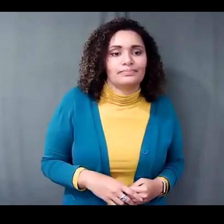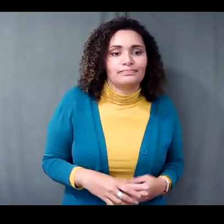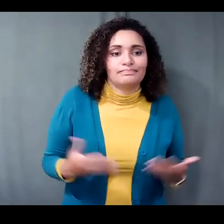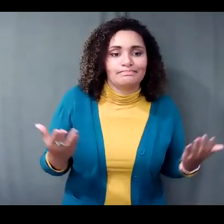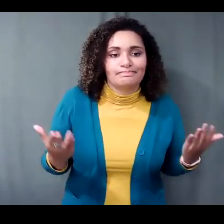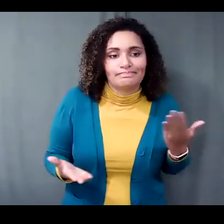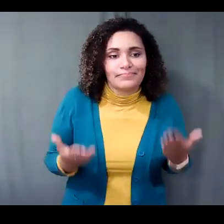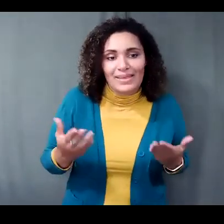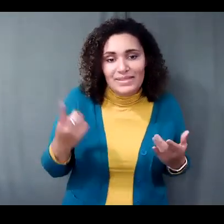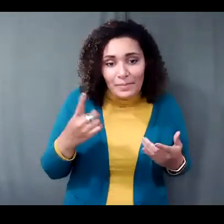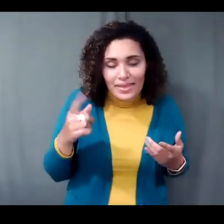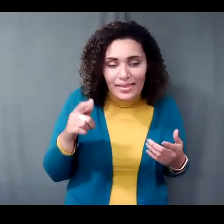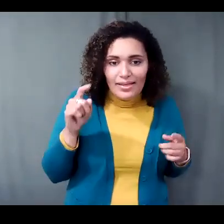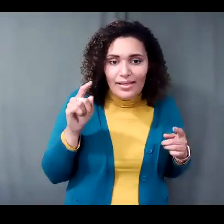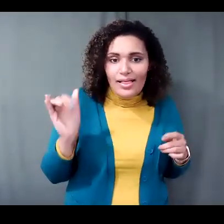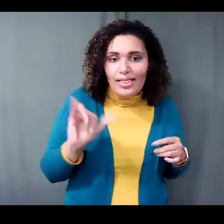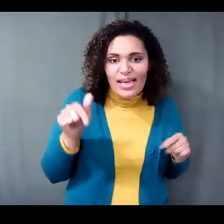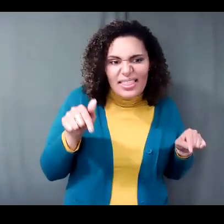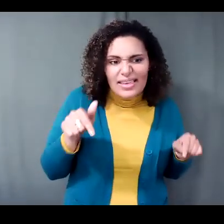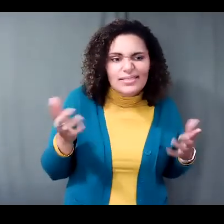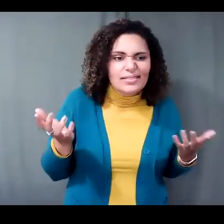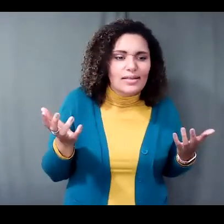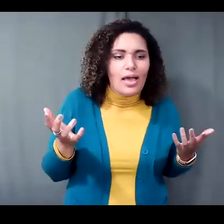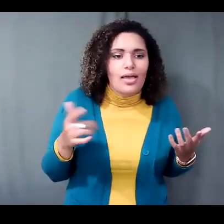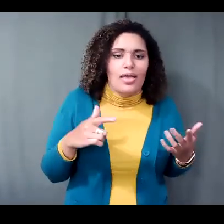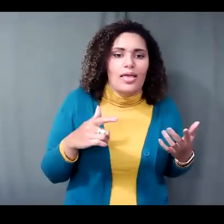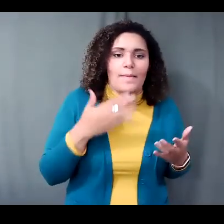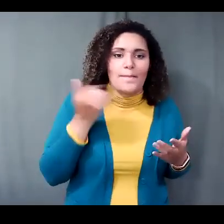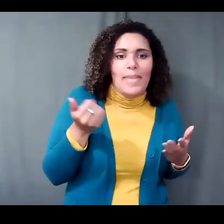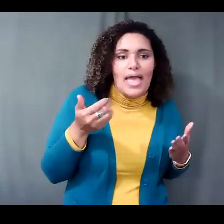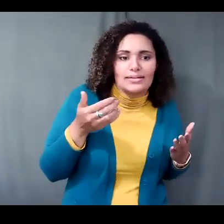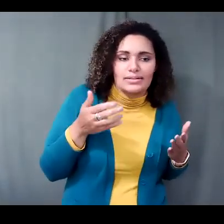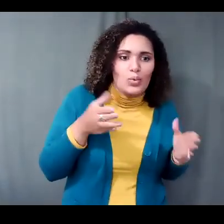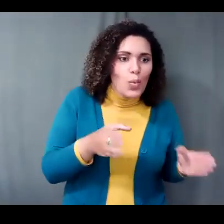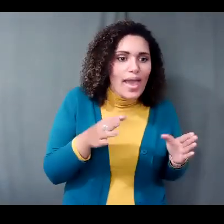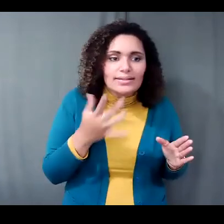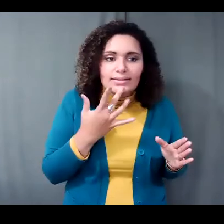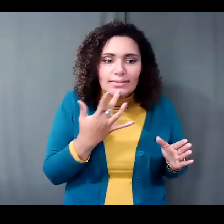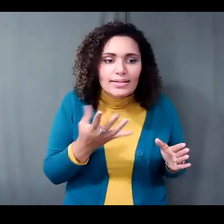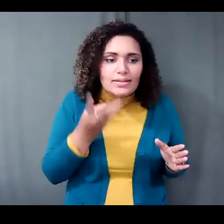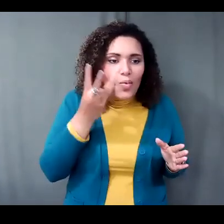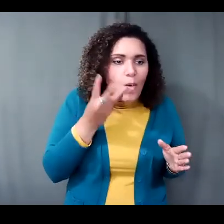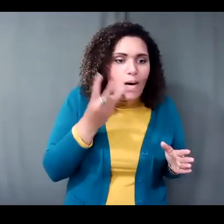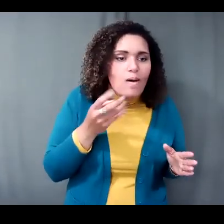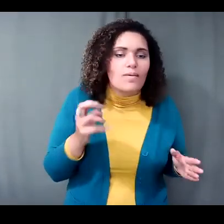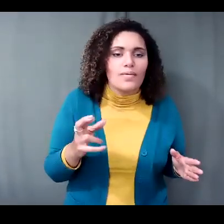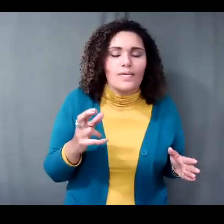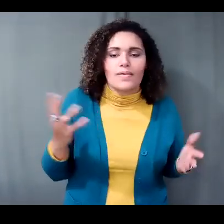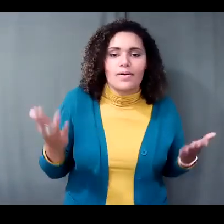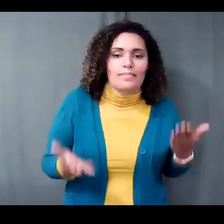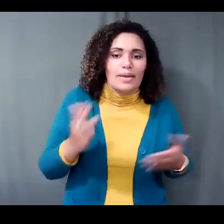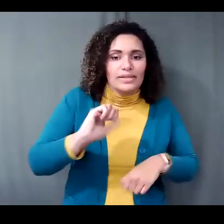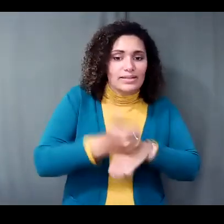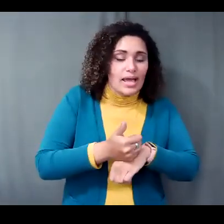parties from everybody's individual couches, but as kind of our alternative way to keep people together while staying